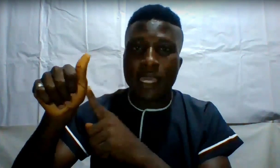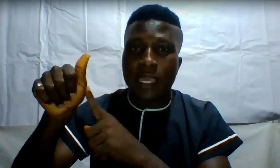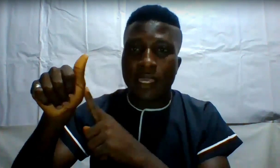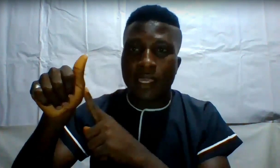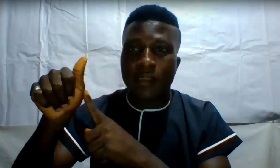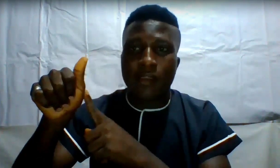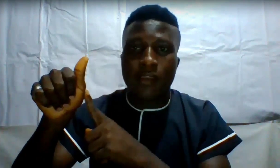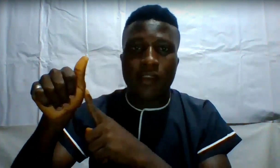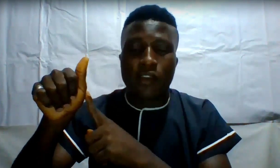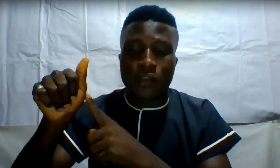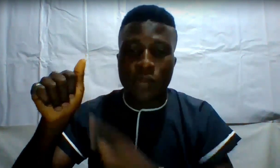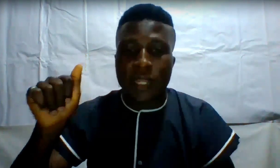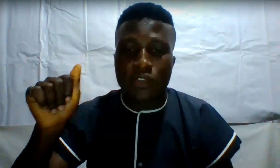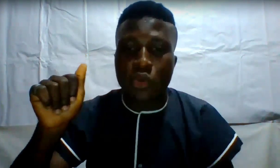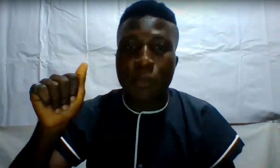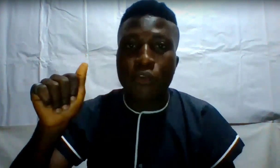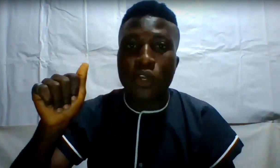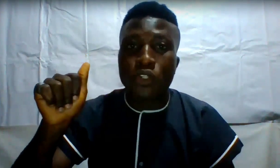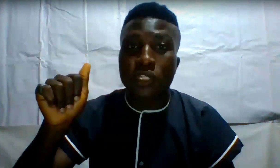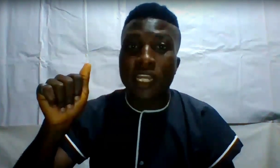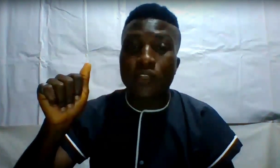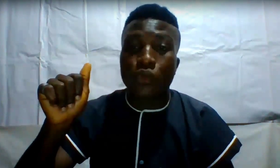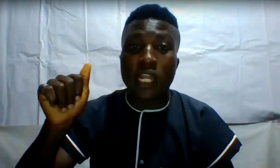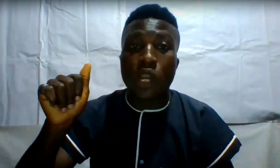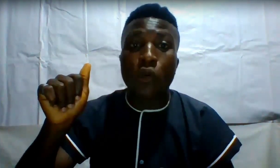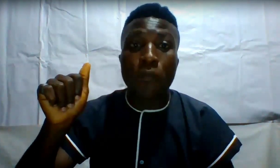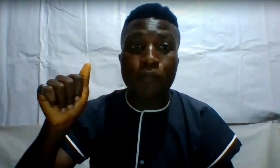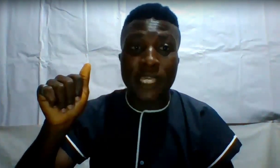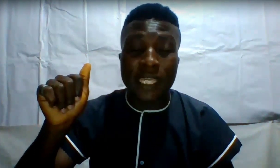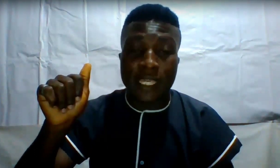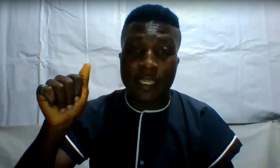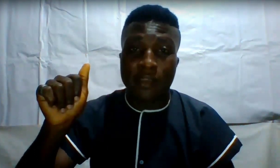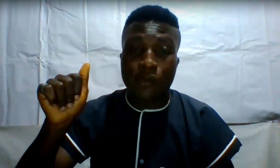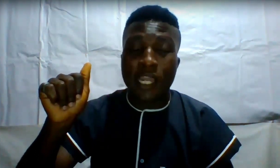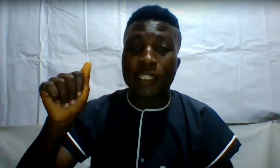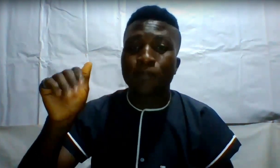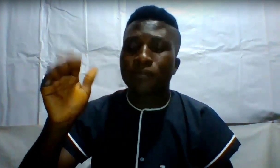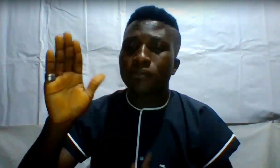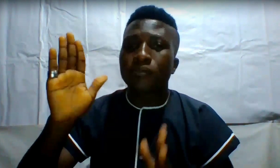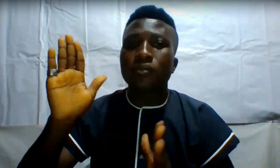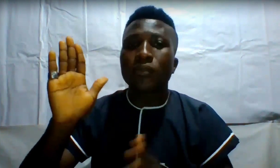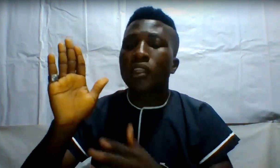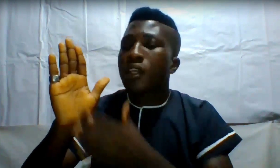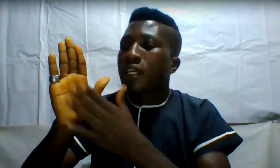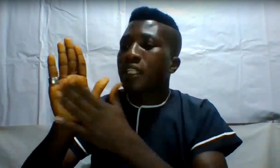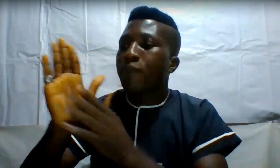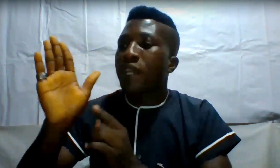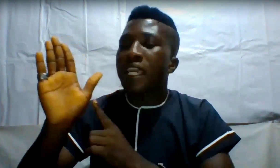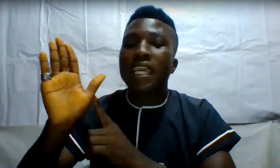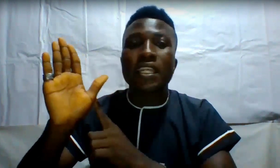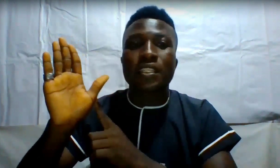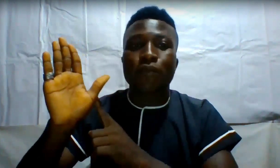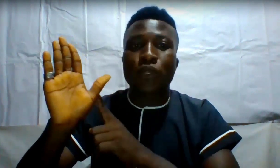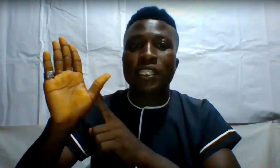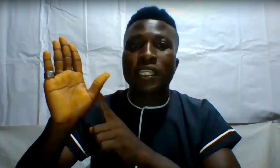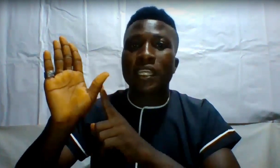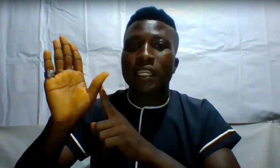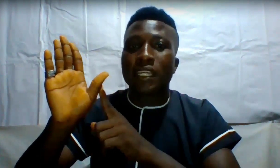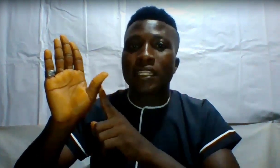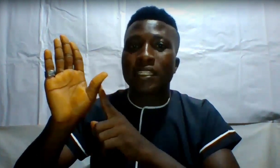A. Right. So we're moving on to the next one now. B. Right? The B is pretty easy. All